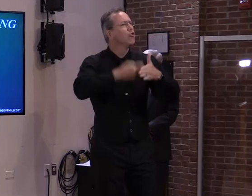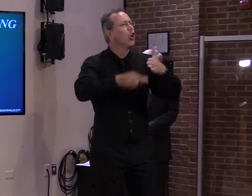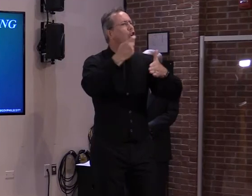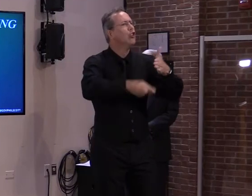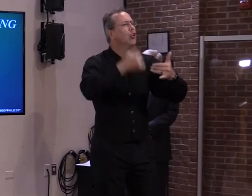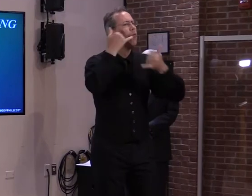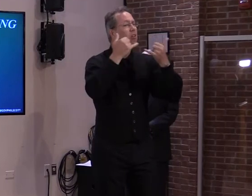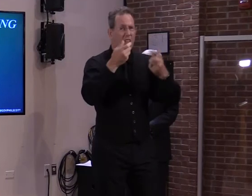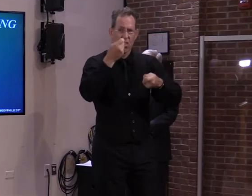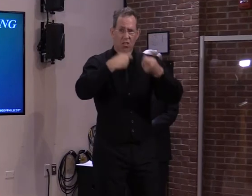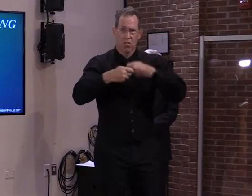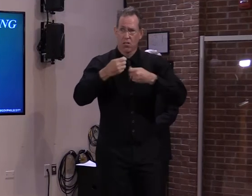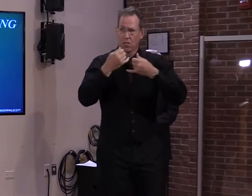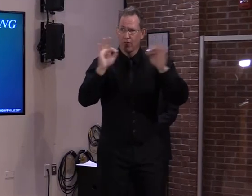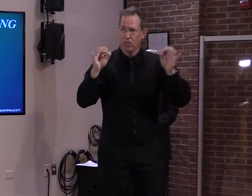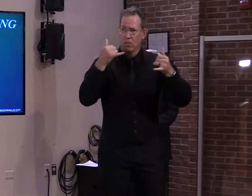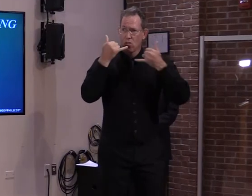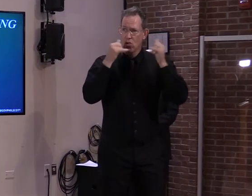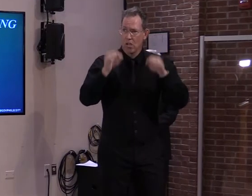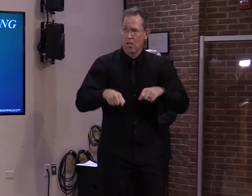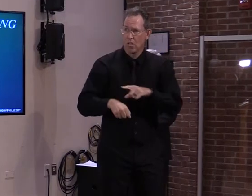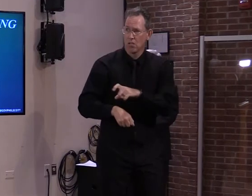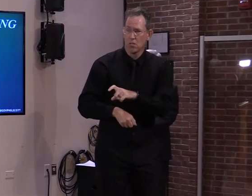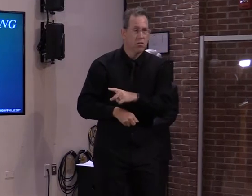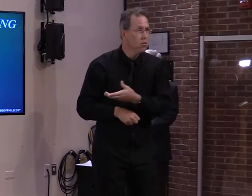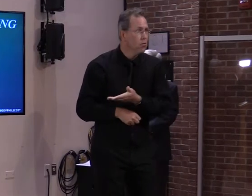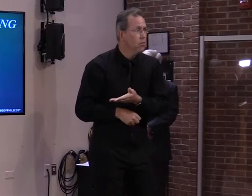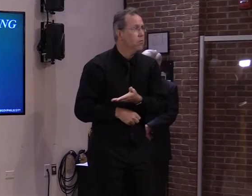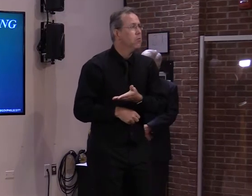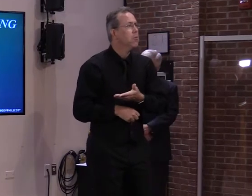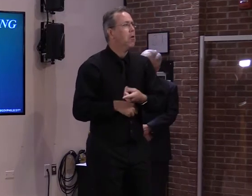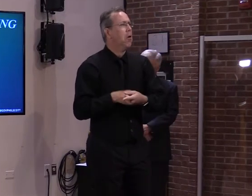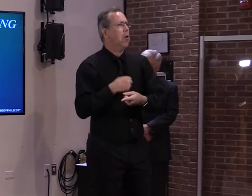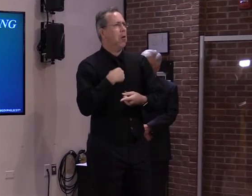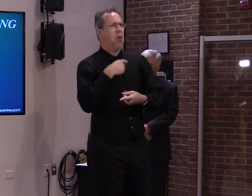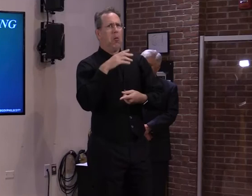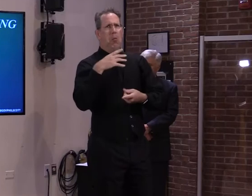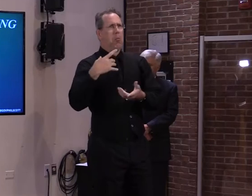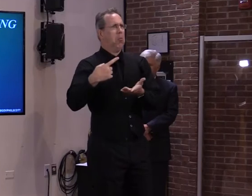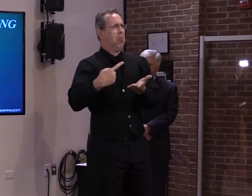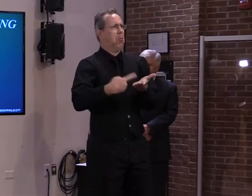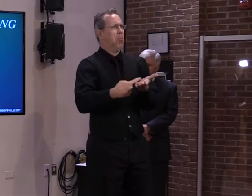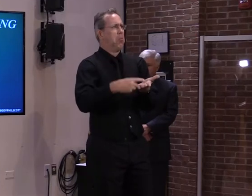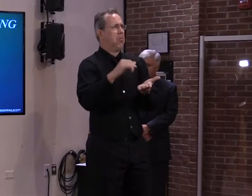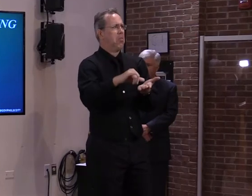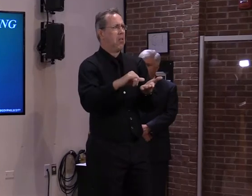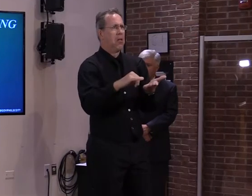our Commissioner of Corrections and see where that is on the priority list.